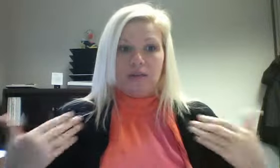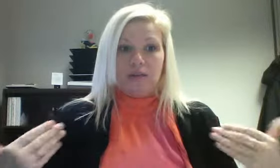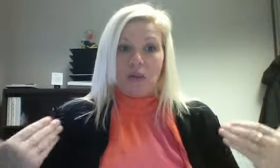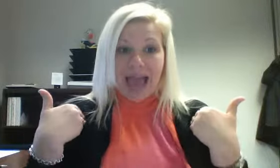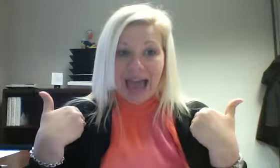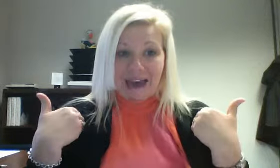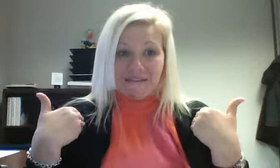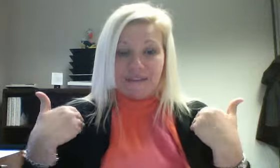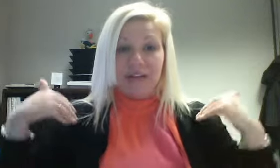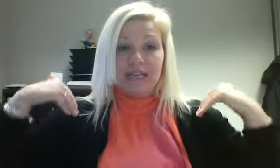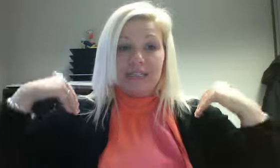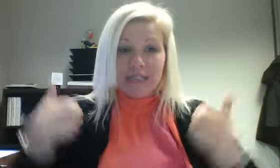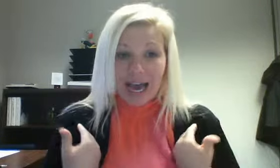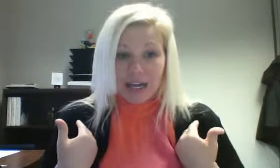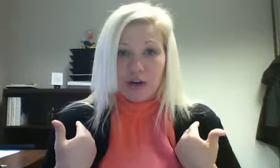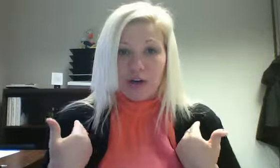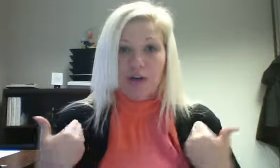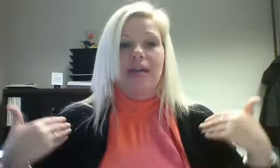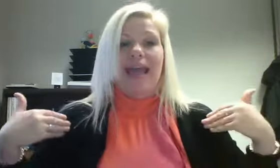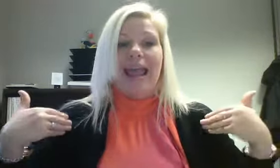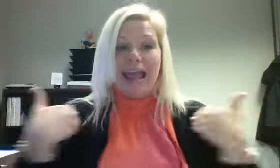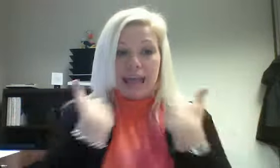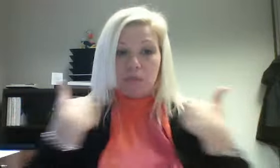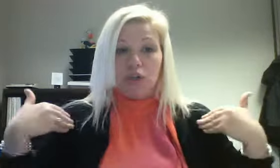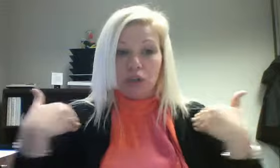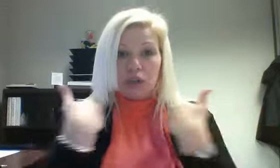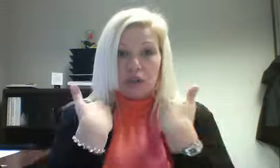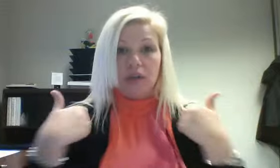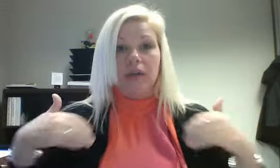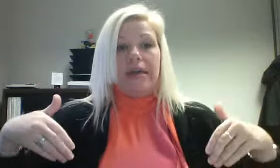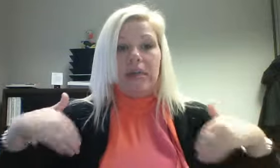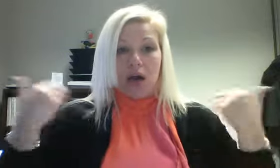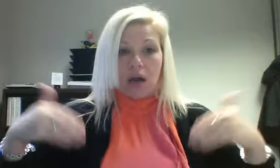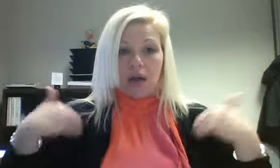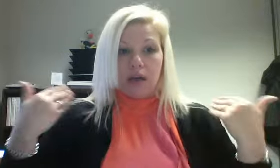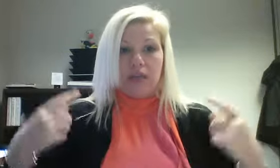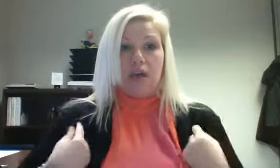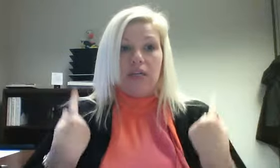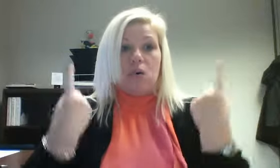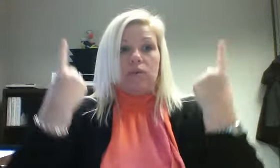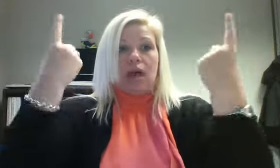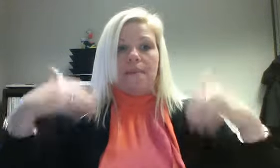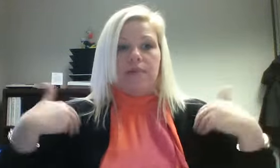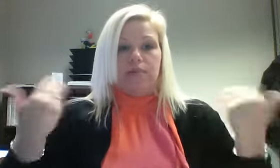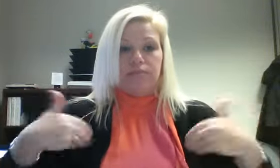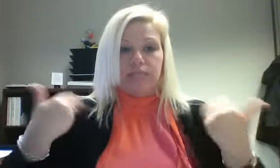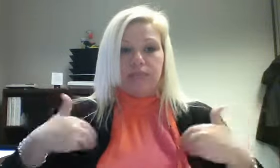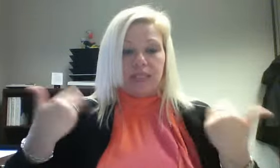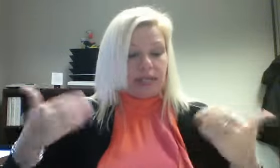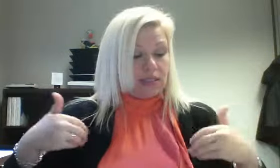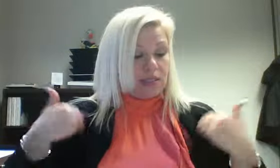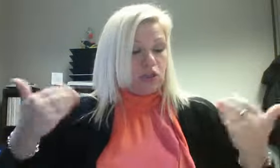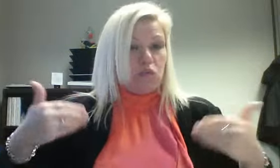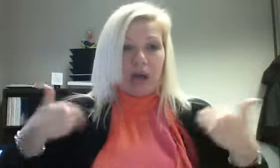So have, tired, animal, young. Young goes up. Like it's a scoop